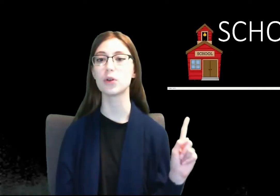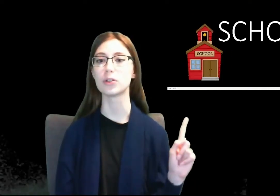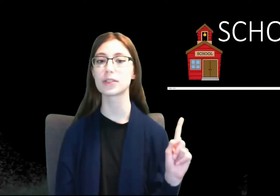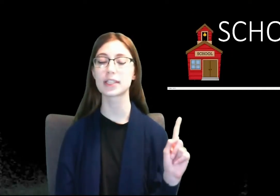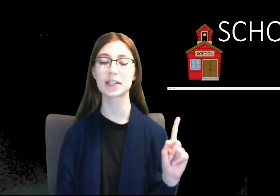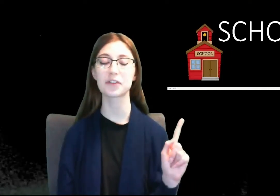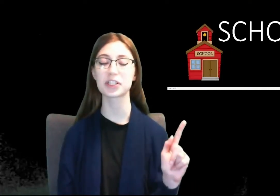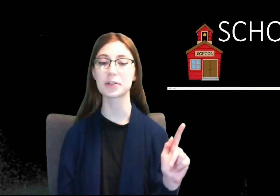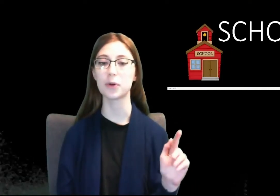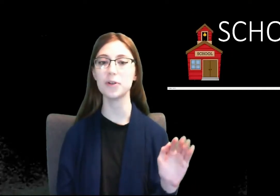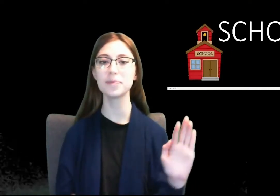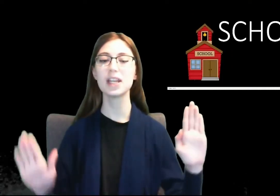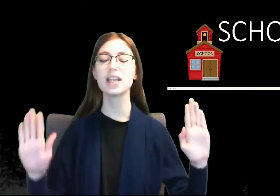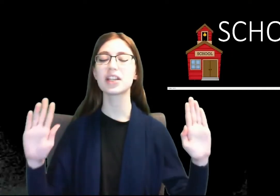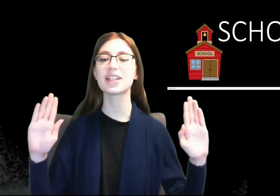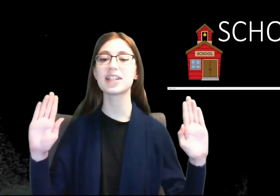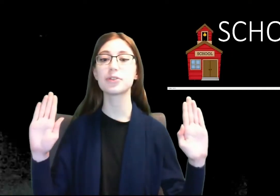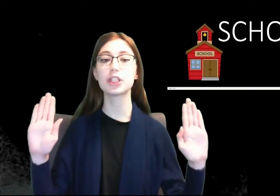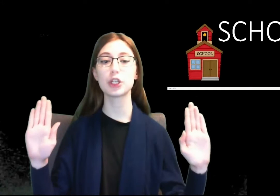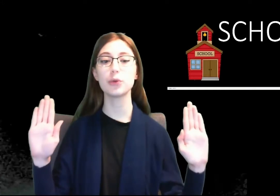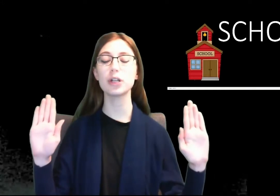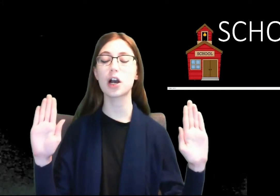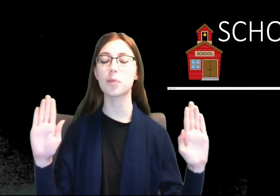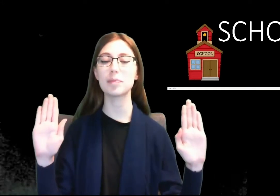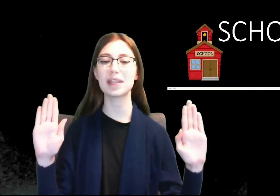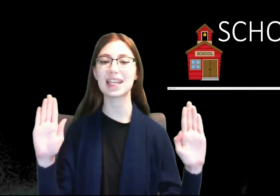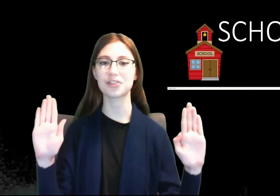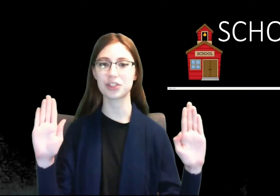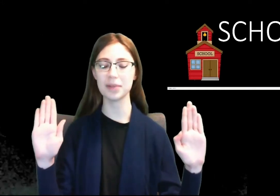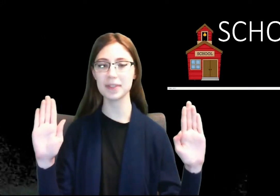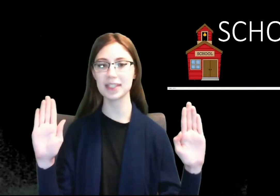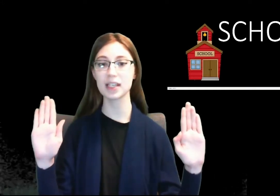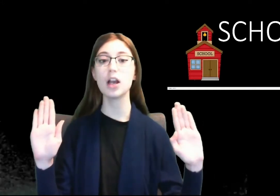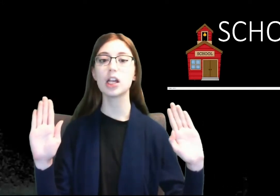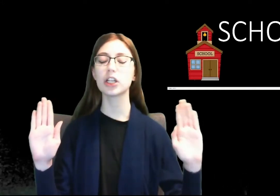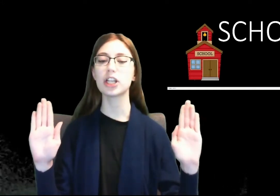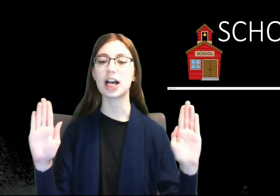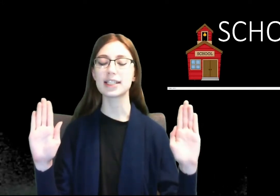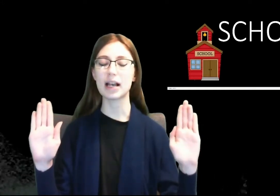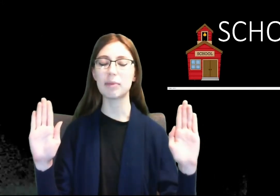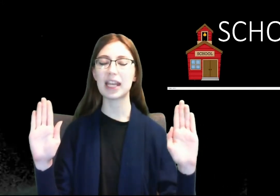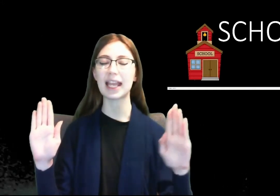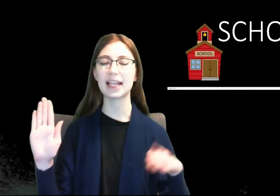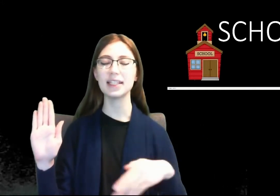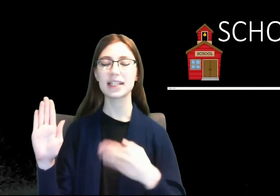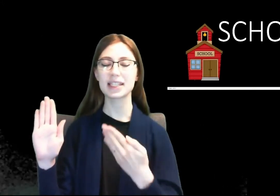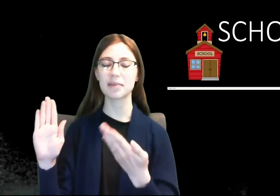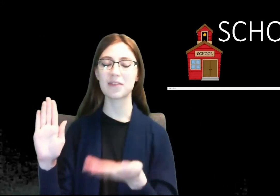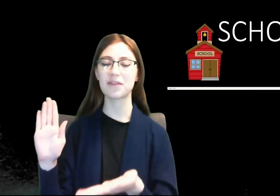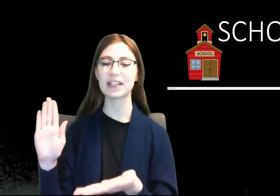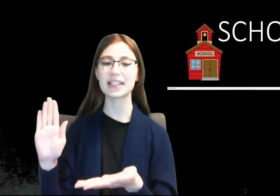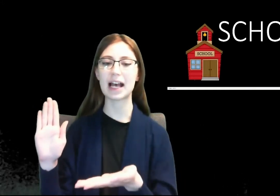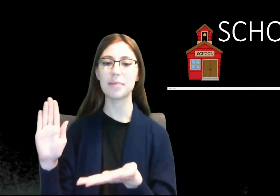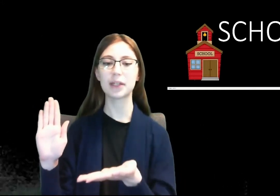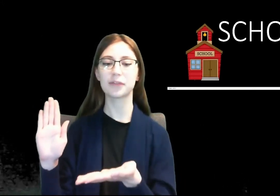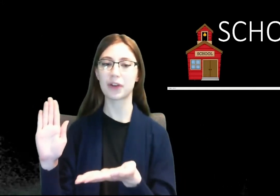School. So for school, you're going to do 2 open B hand shapes. Your non-dominant hand is going to be face up in front of